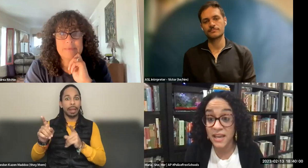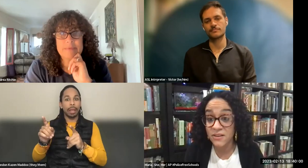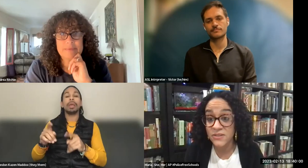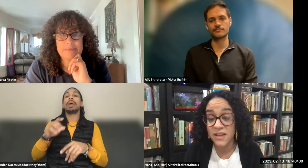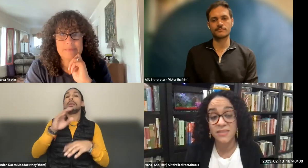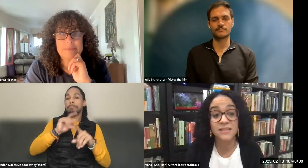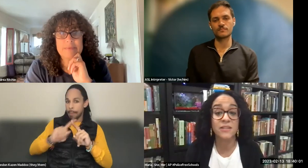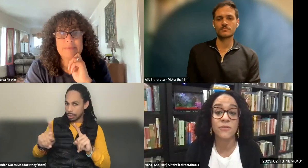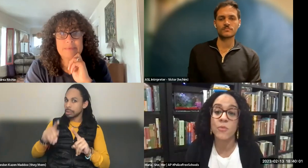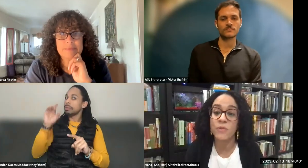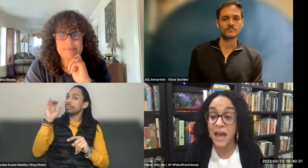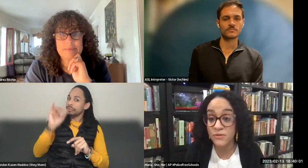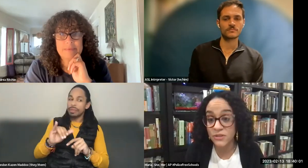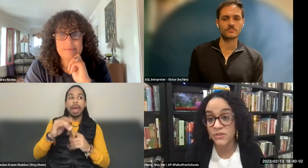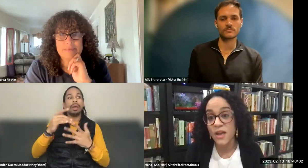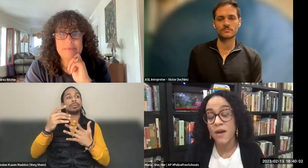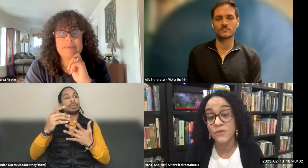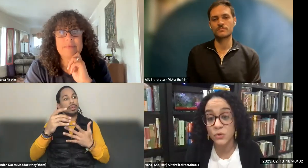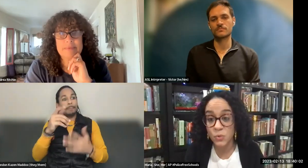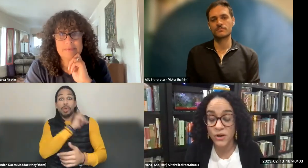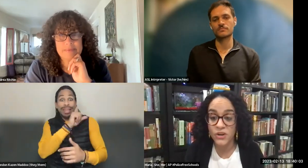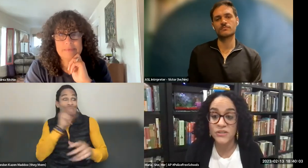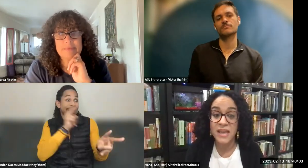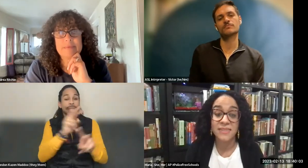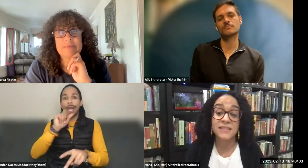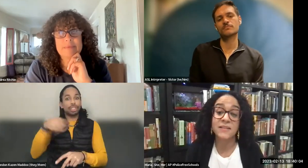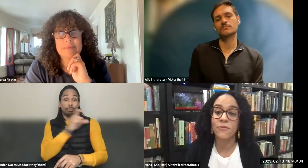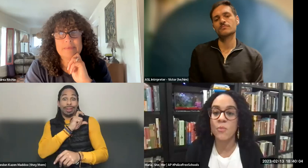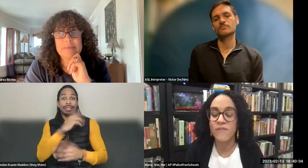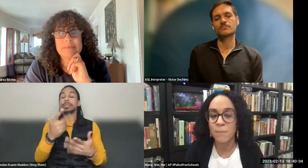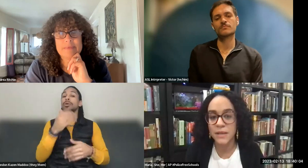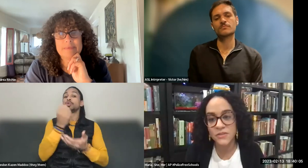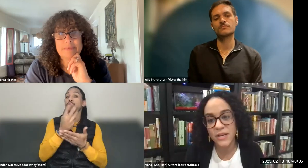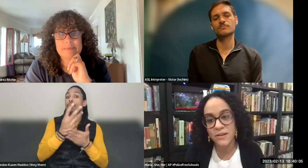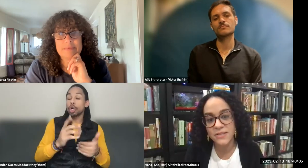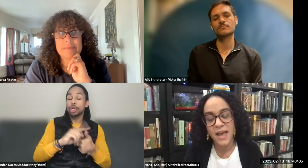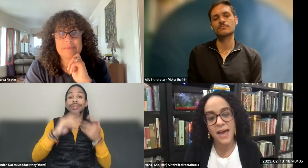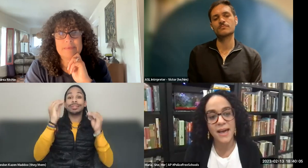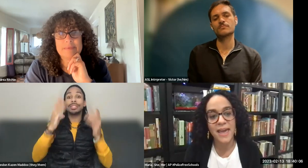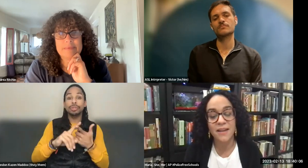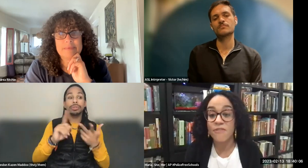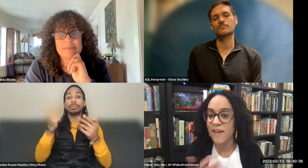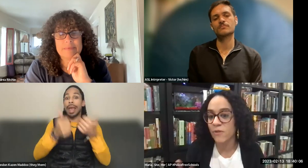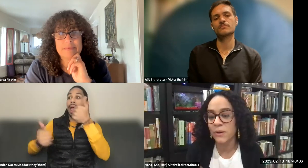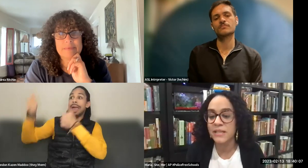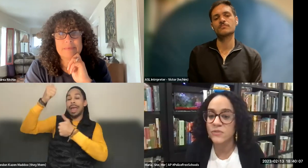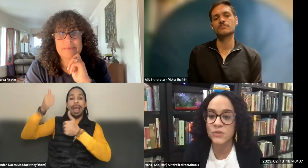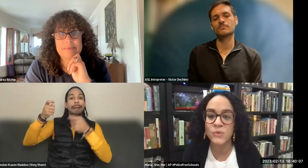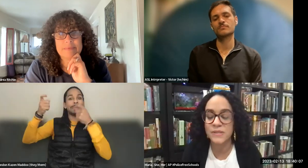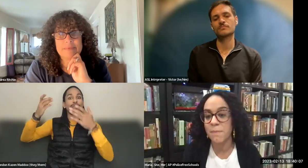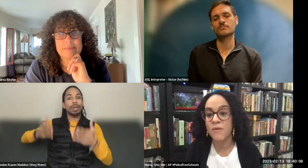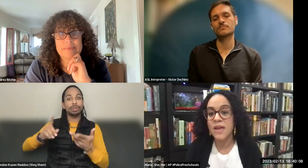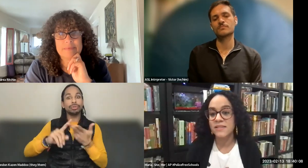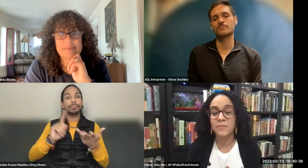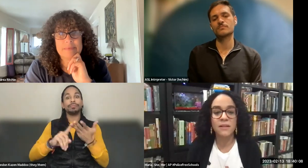of educators, they take the form of counselors, of social workers, they take the form of administrators, and our fight for police-free